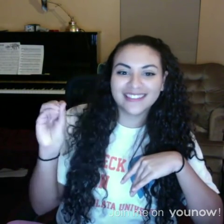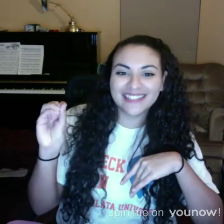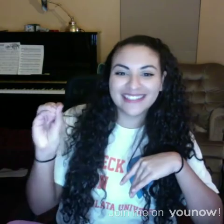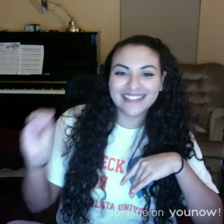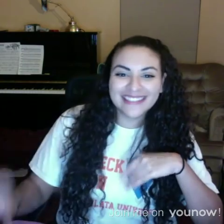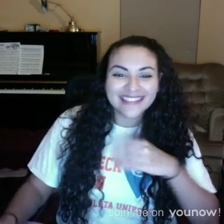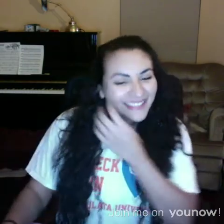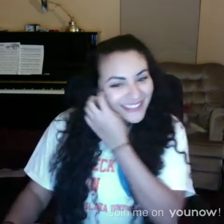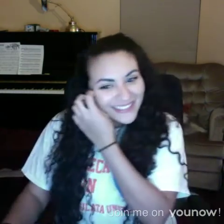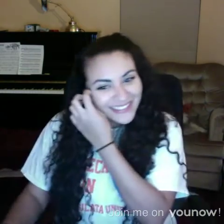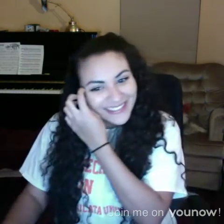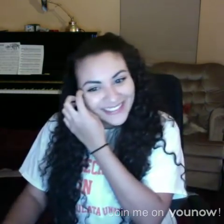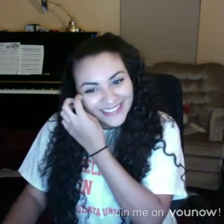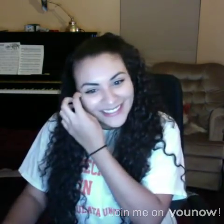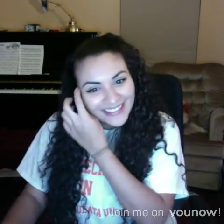800.